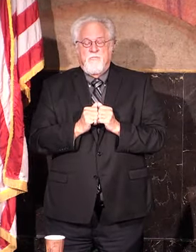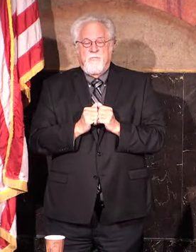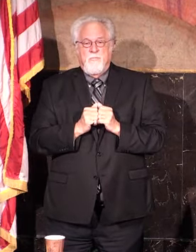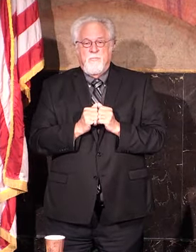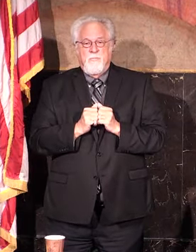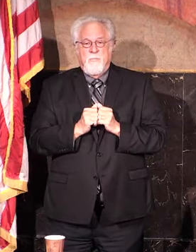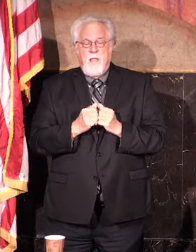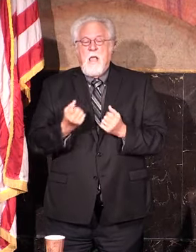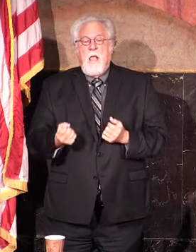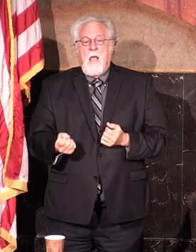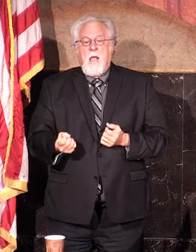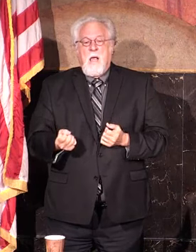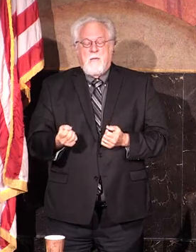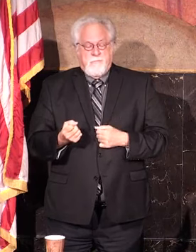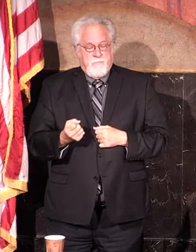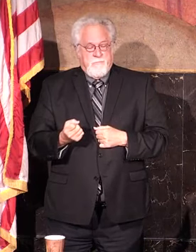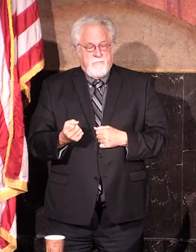the amount